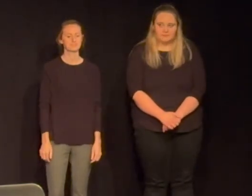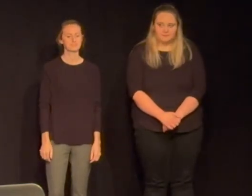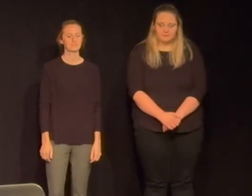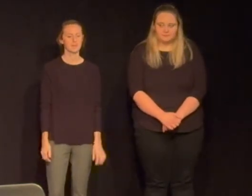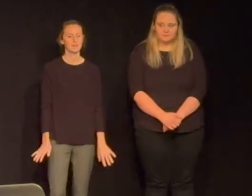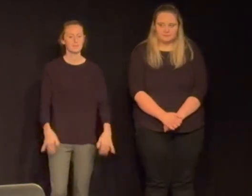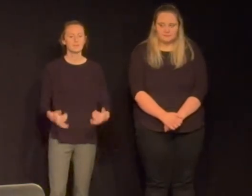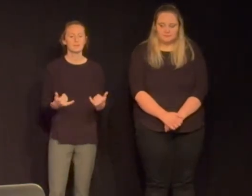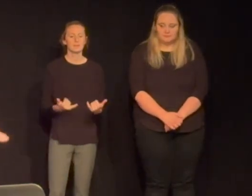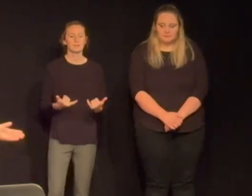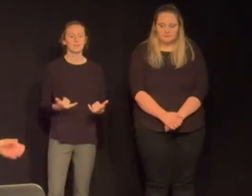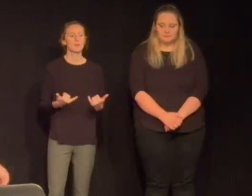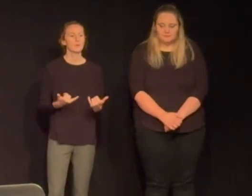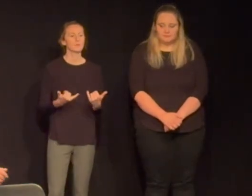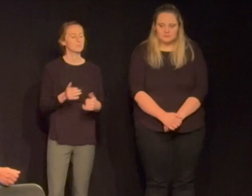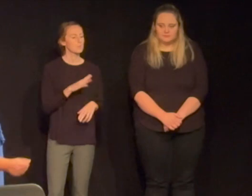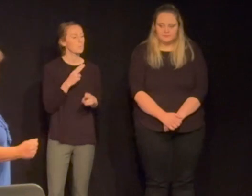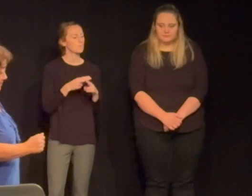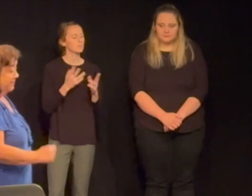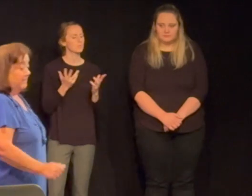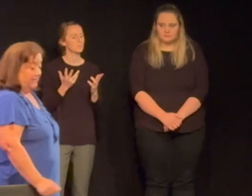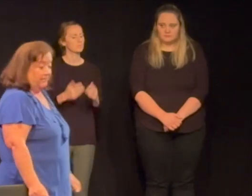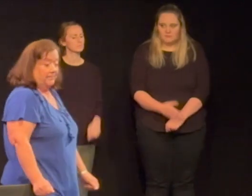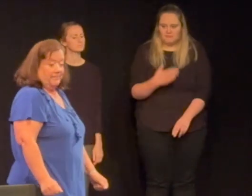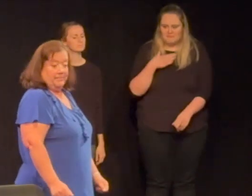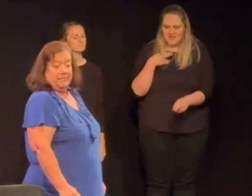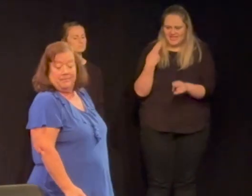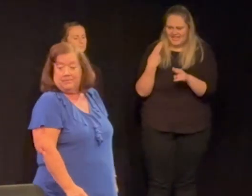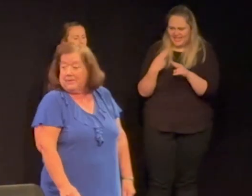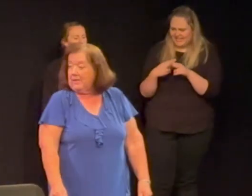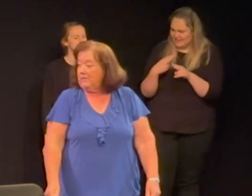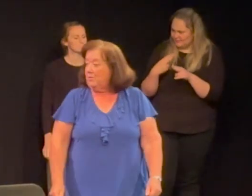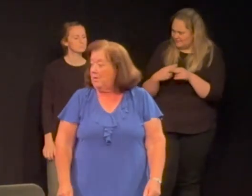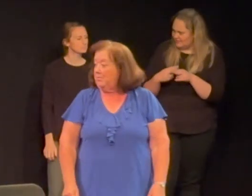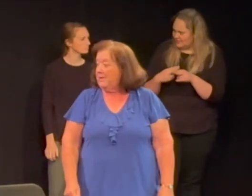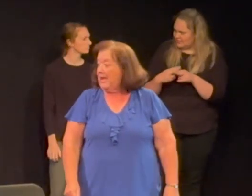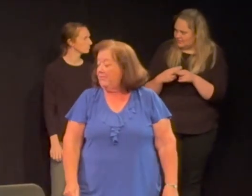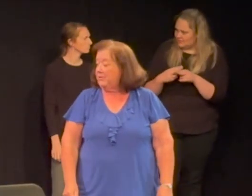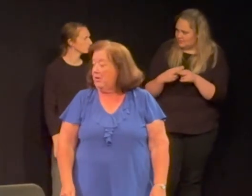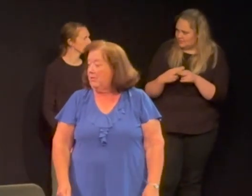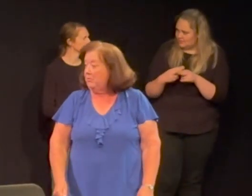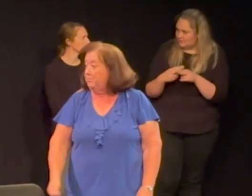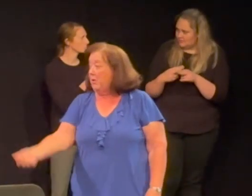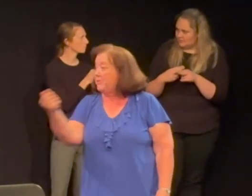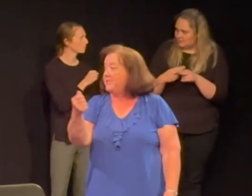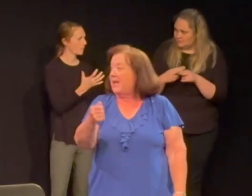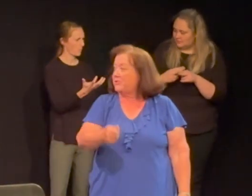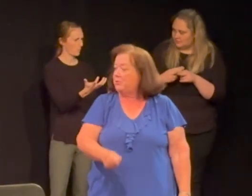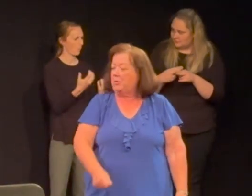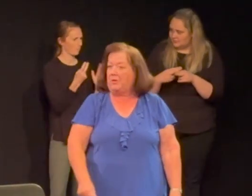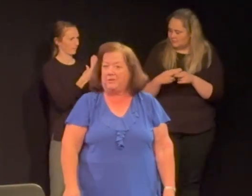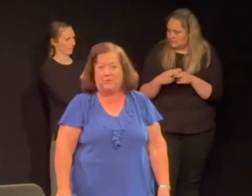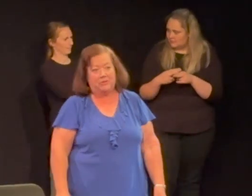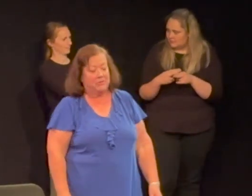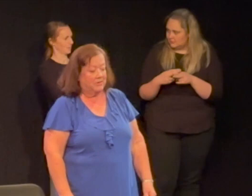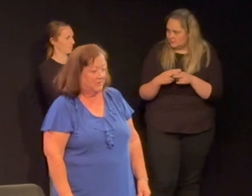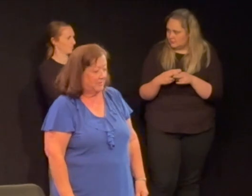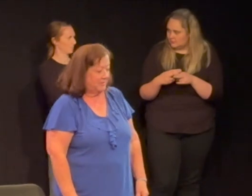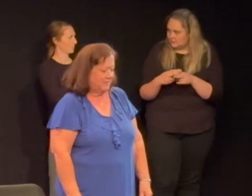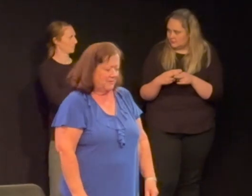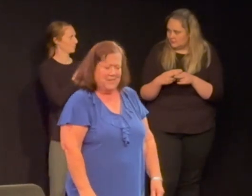Now, what's your name? My name? Yeah, you don't want me to have to call you Purse Snatcher Boy, do